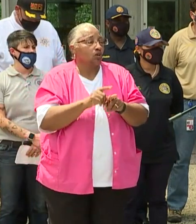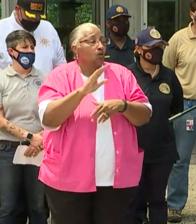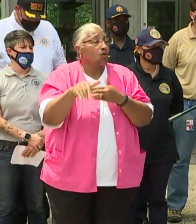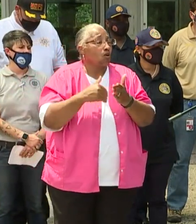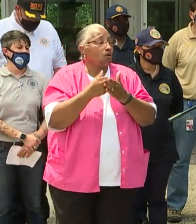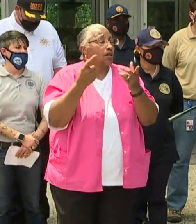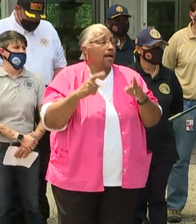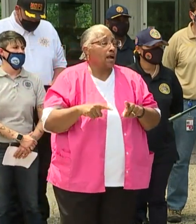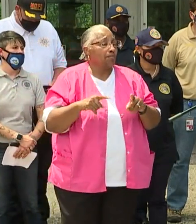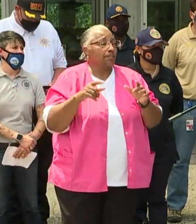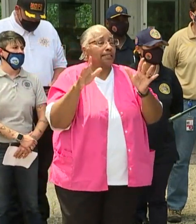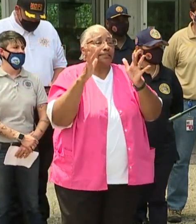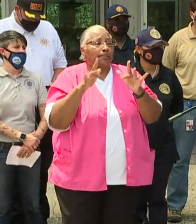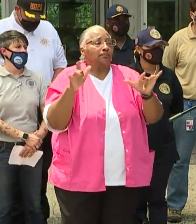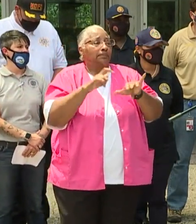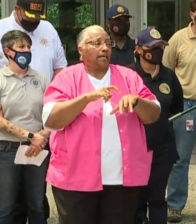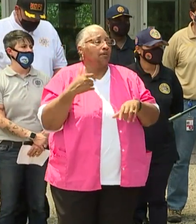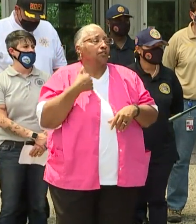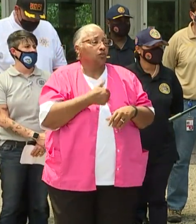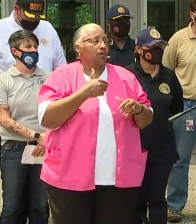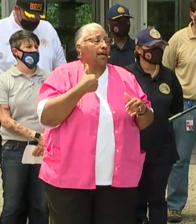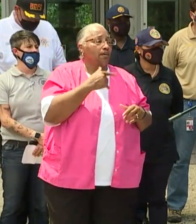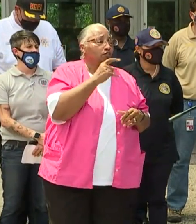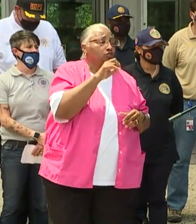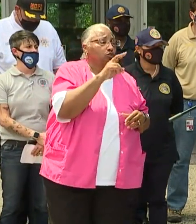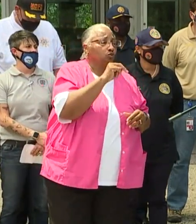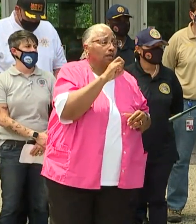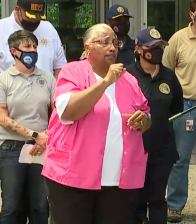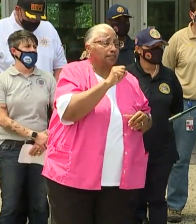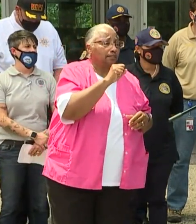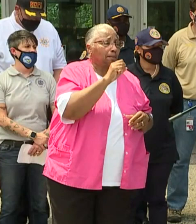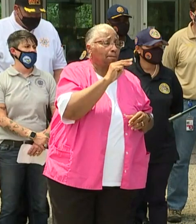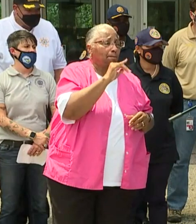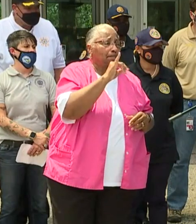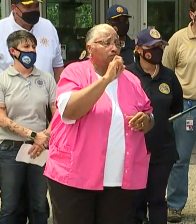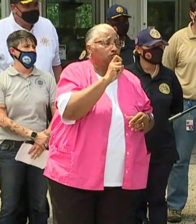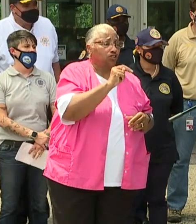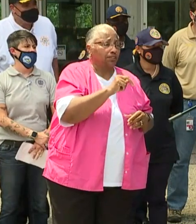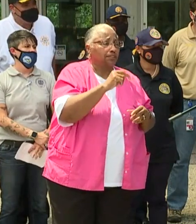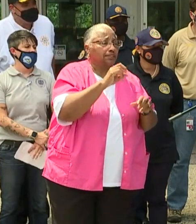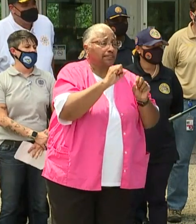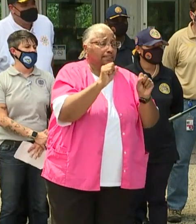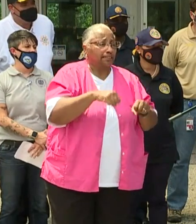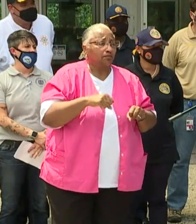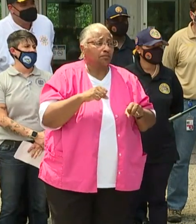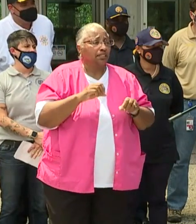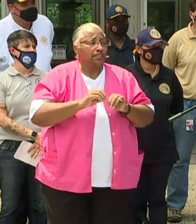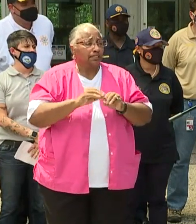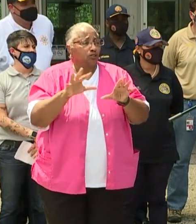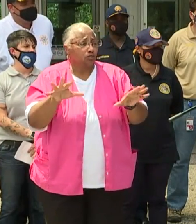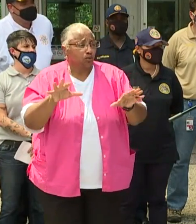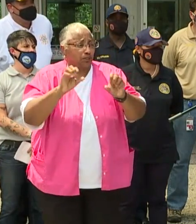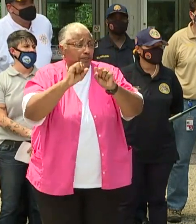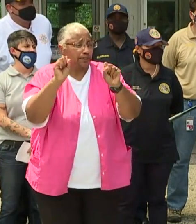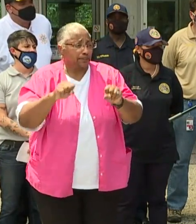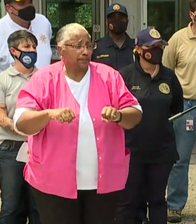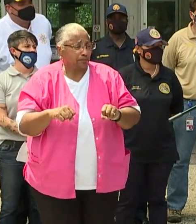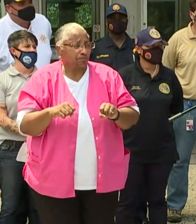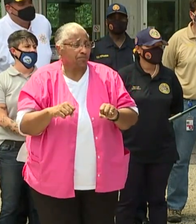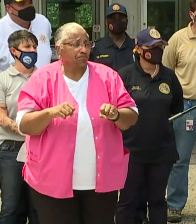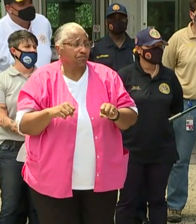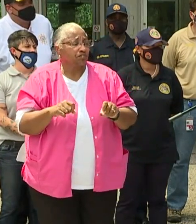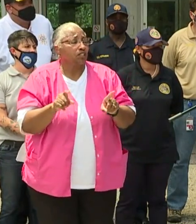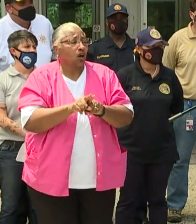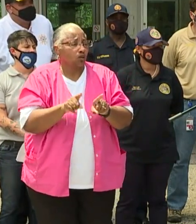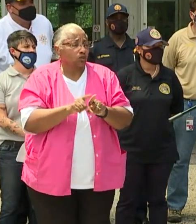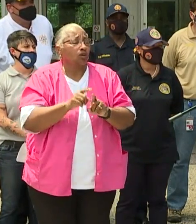happening simultaneously. So we have our transmission system, our generation system, and our distribution system. Our distribution system is